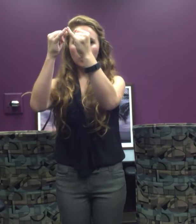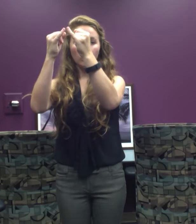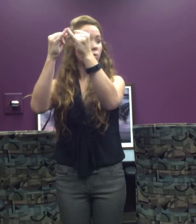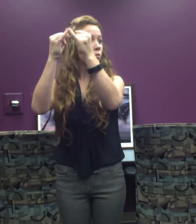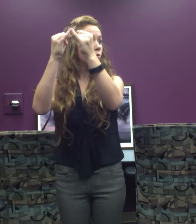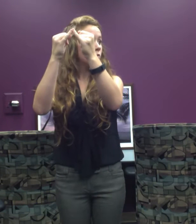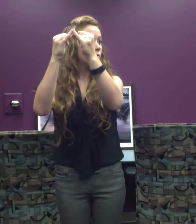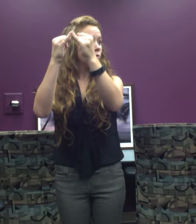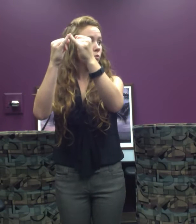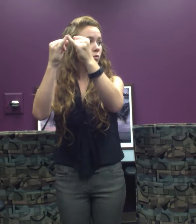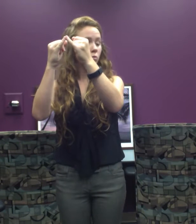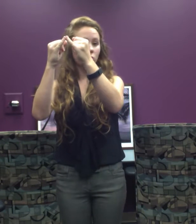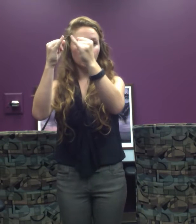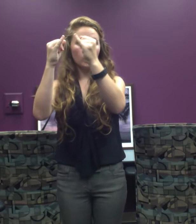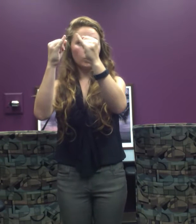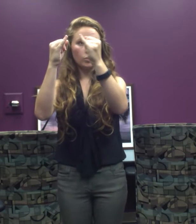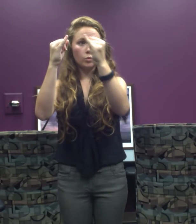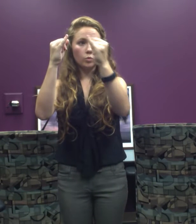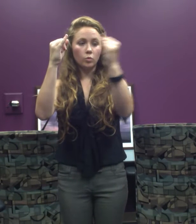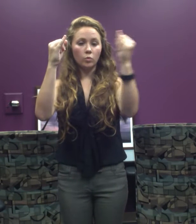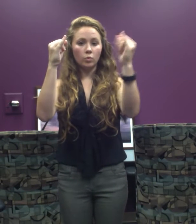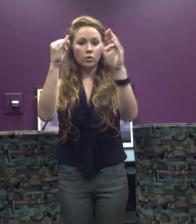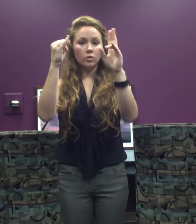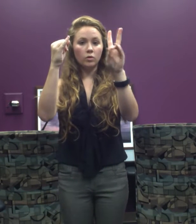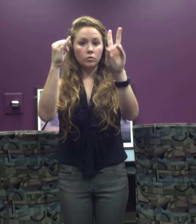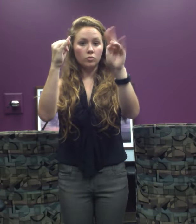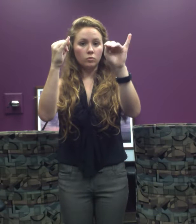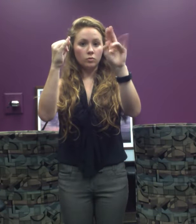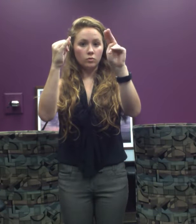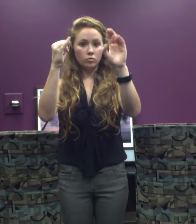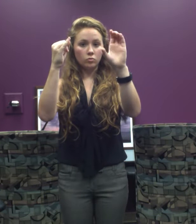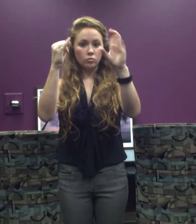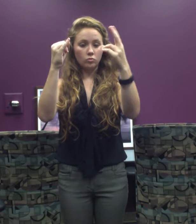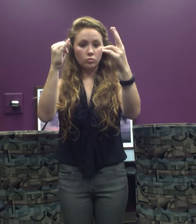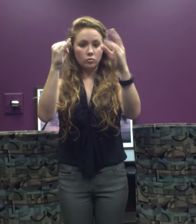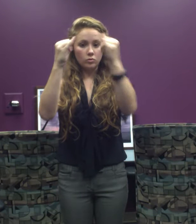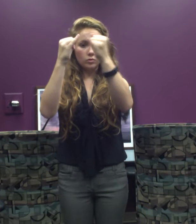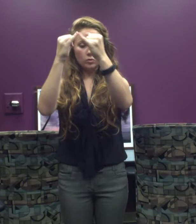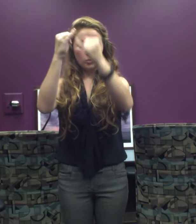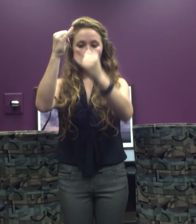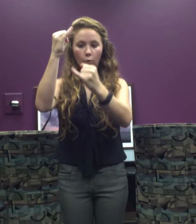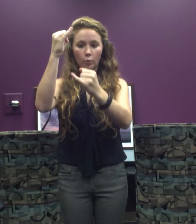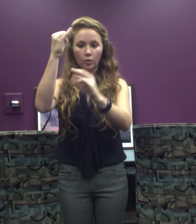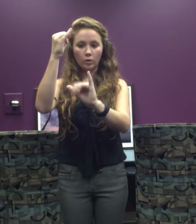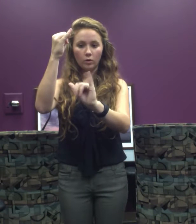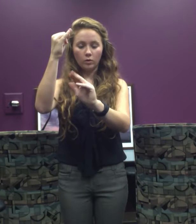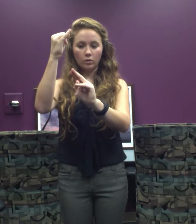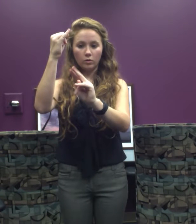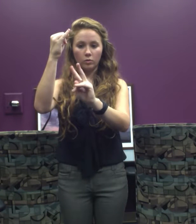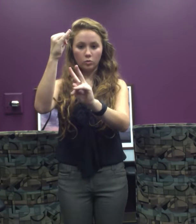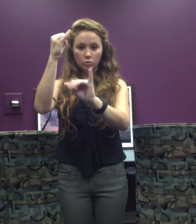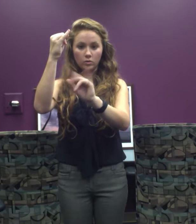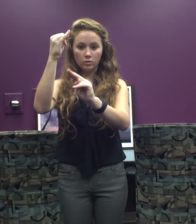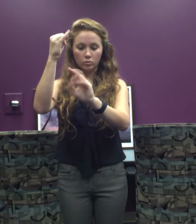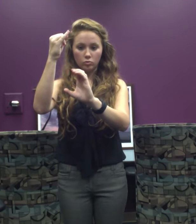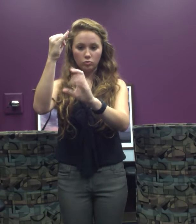Measure down 2 inches. and put a line, a little dot. No lines yet,